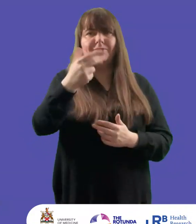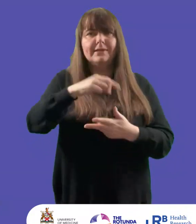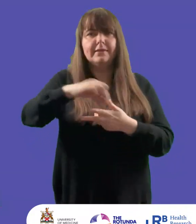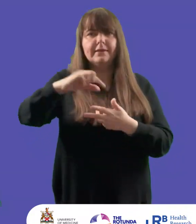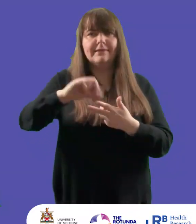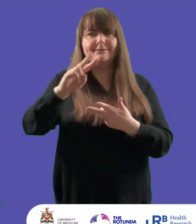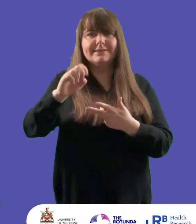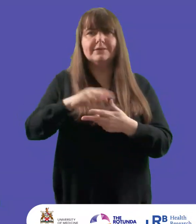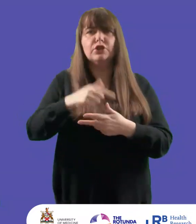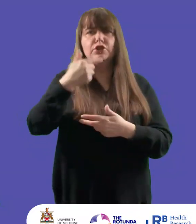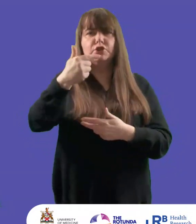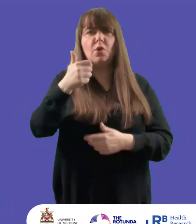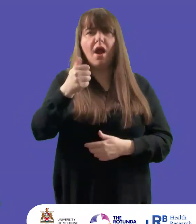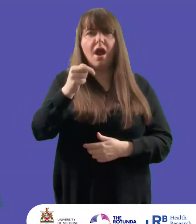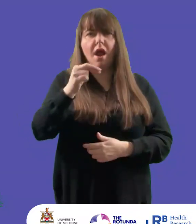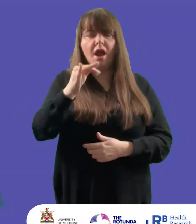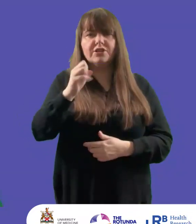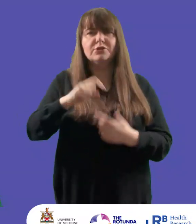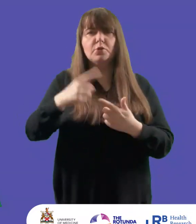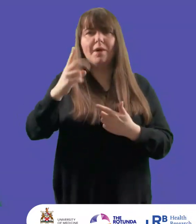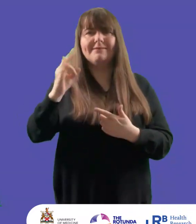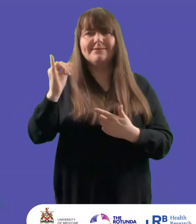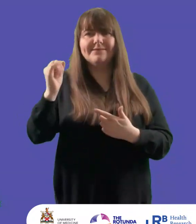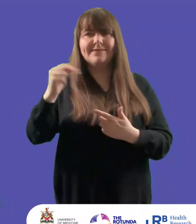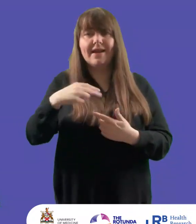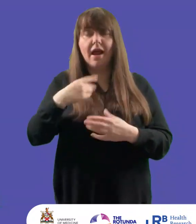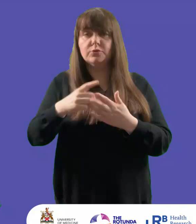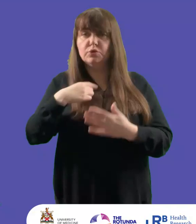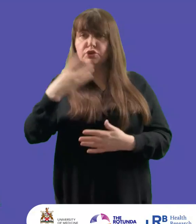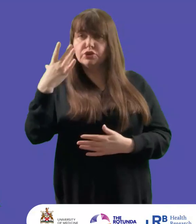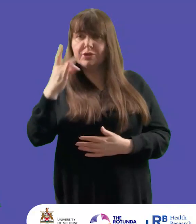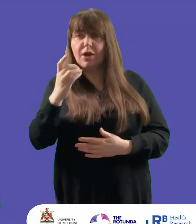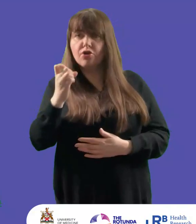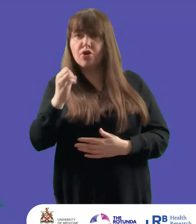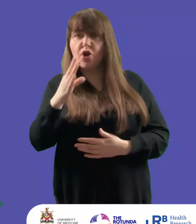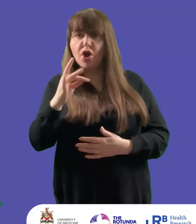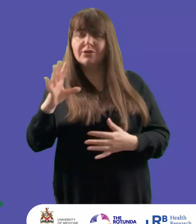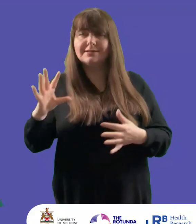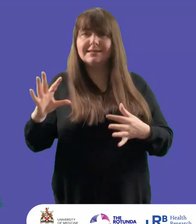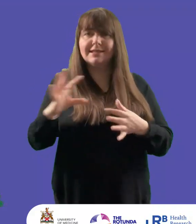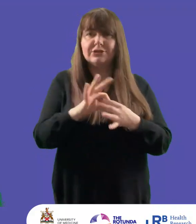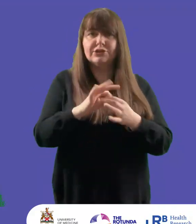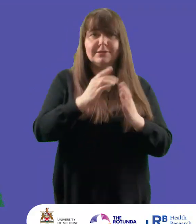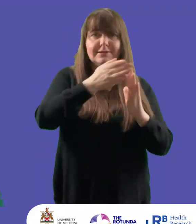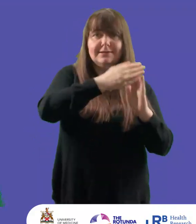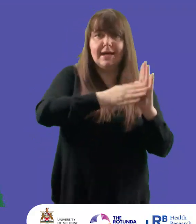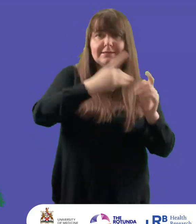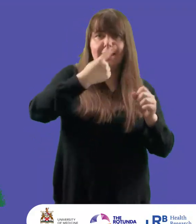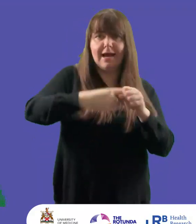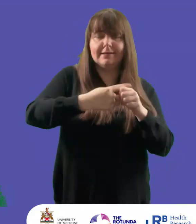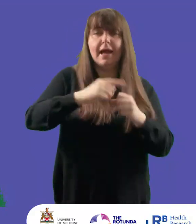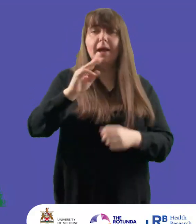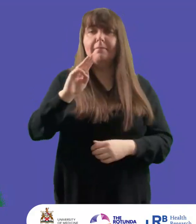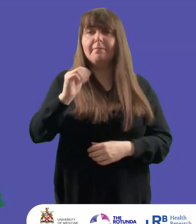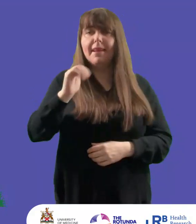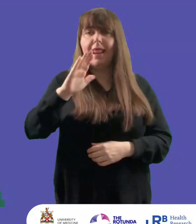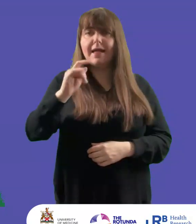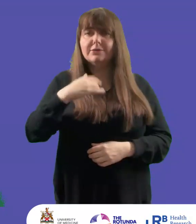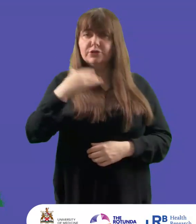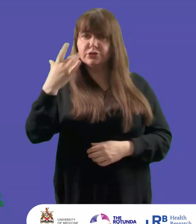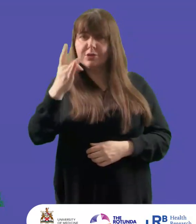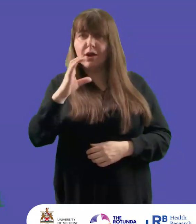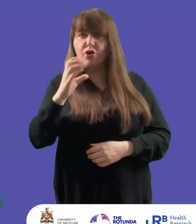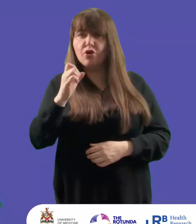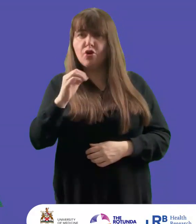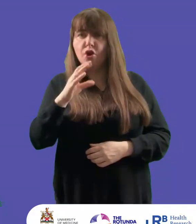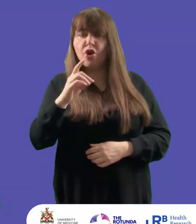cord, 2 arteries and a vein. We also need to check the cord insertion site again into the placenta. We